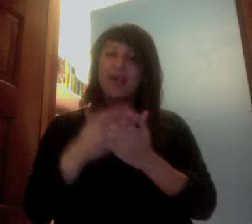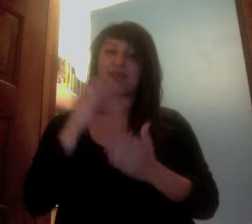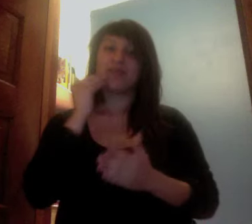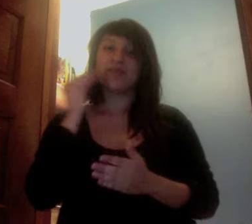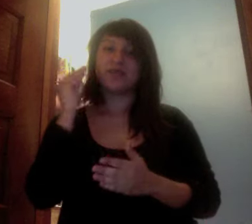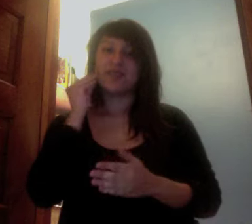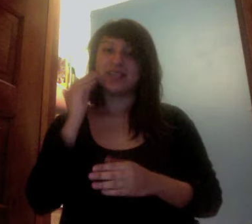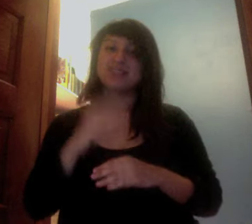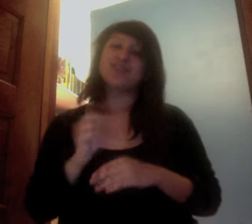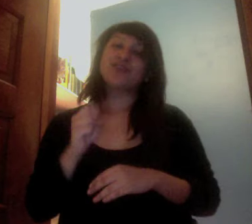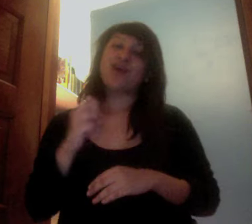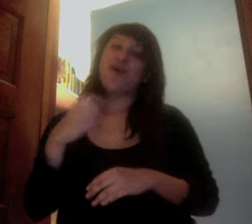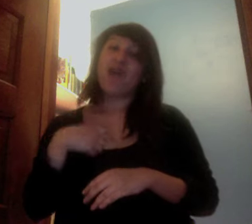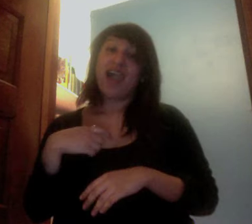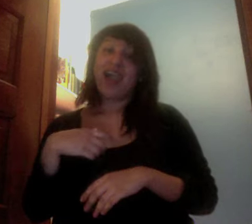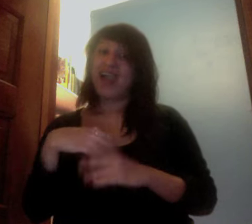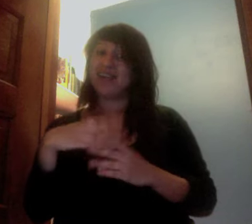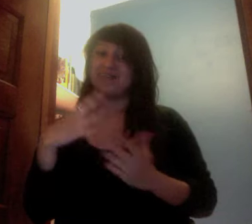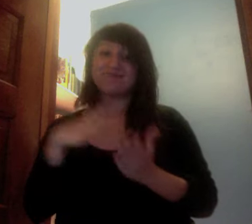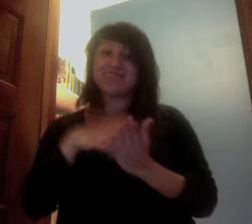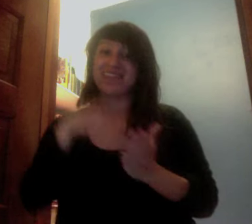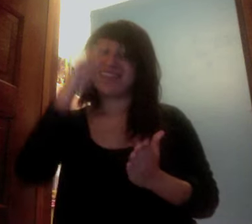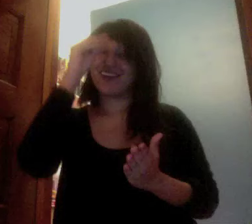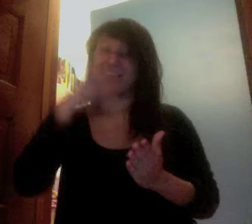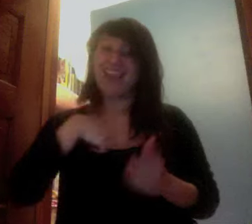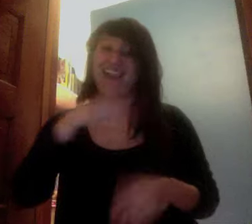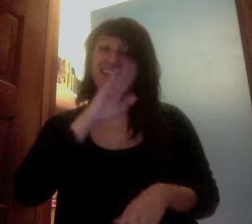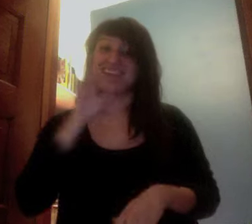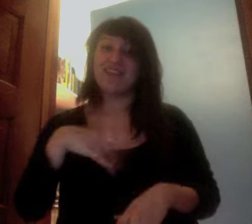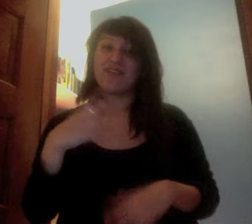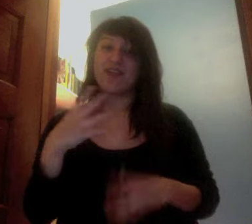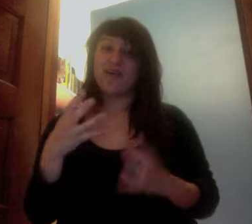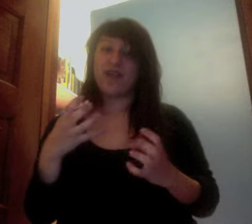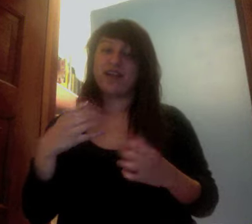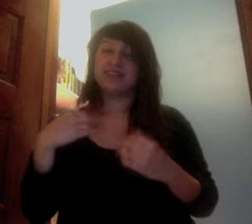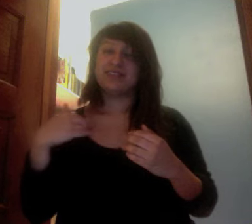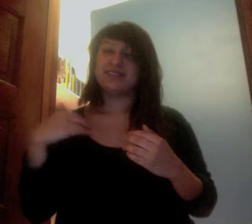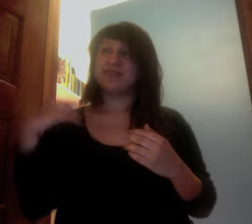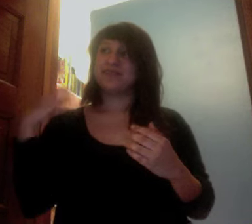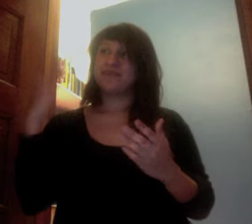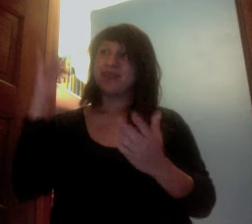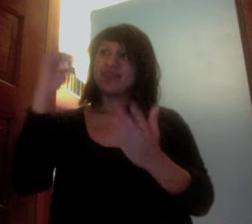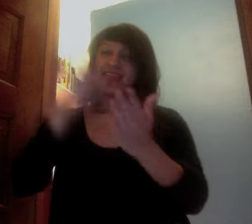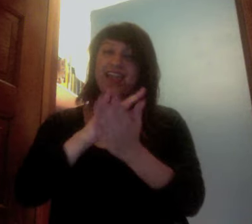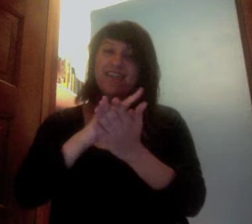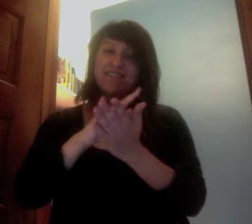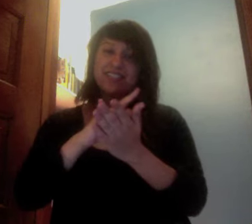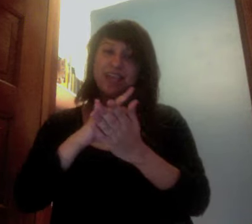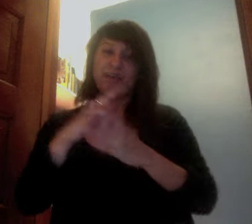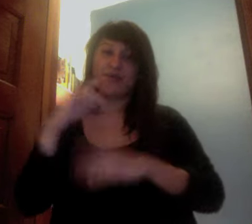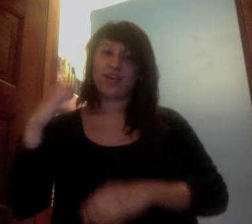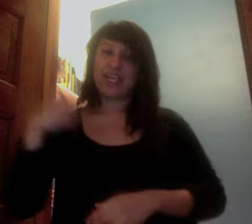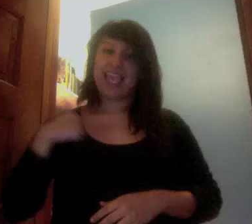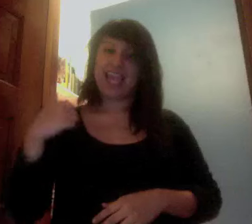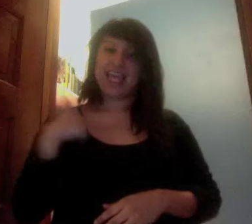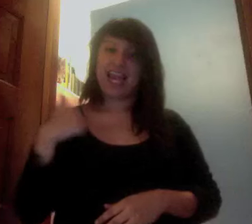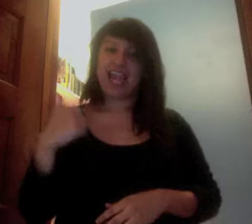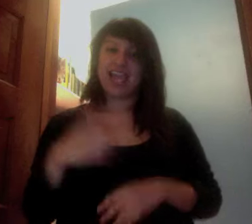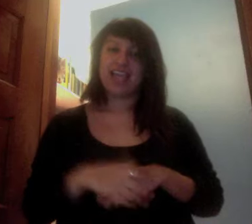have a stopover in Toronto ever again or go through customs there. It was kind of a crazy experience. Copenhagen is an awesome